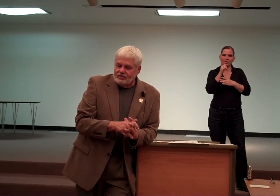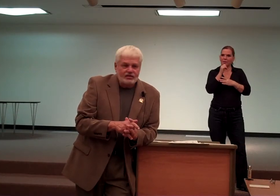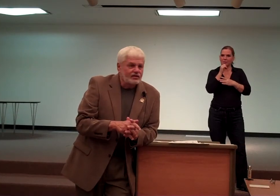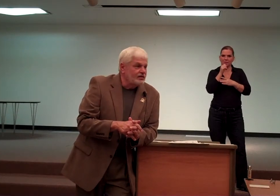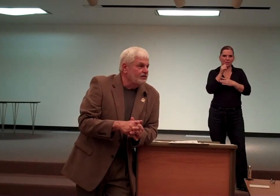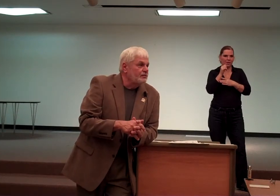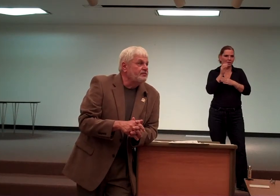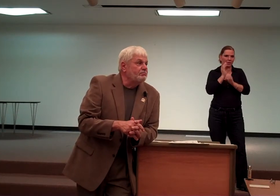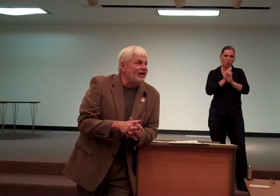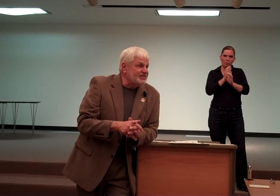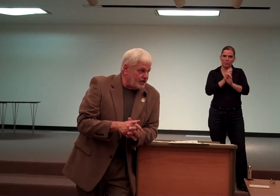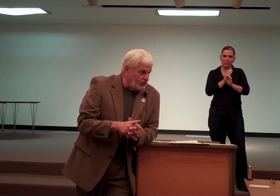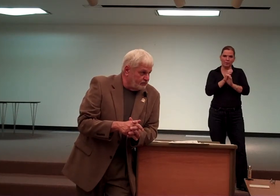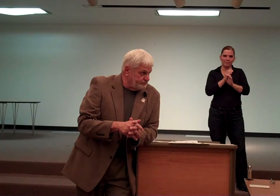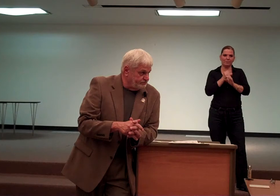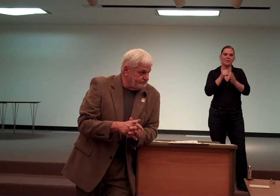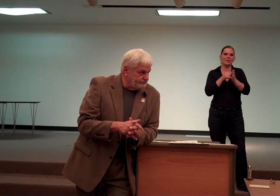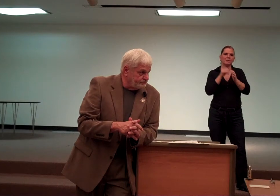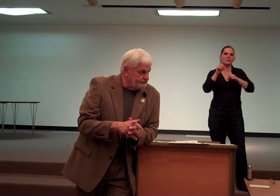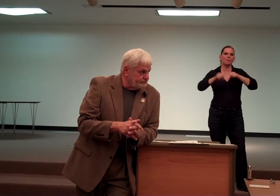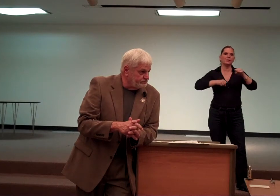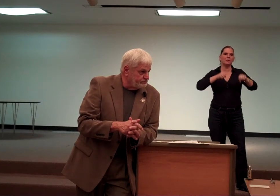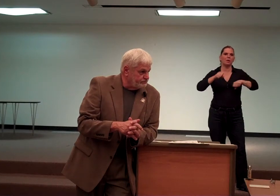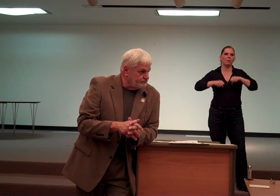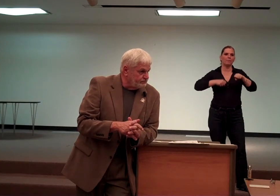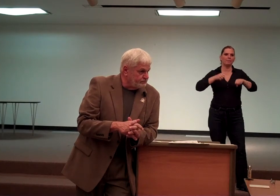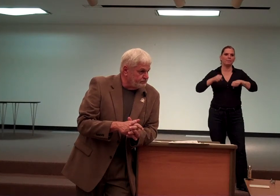automobile, the bicycle.